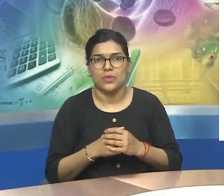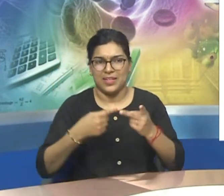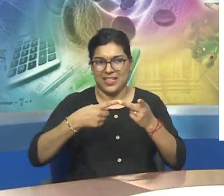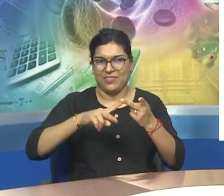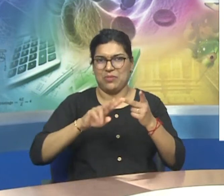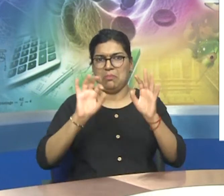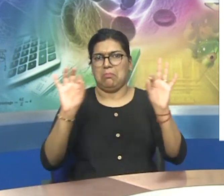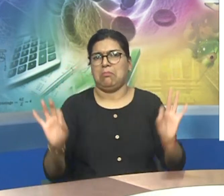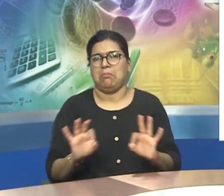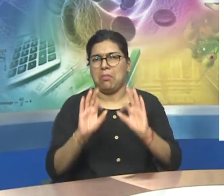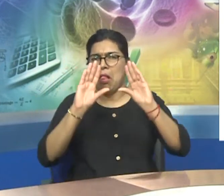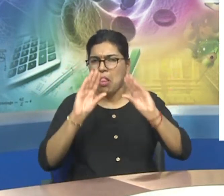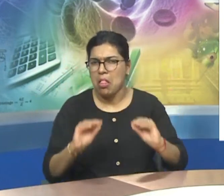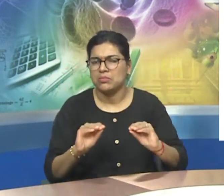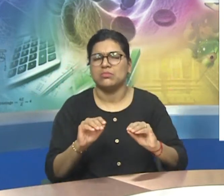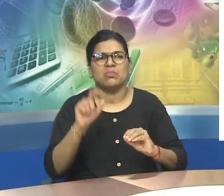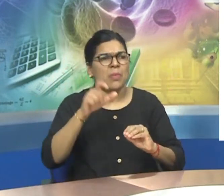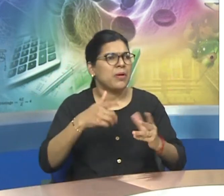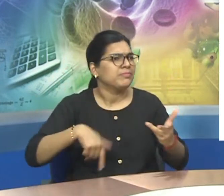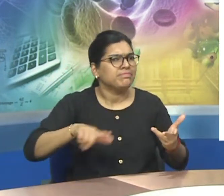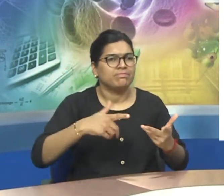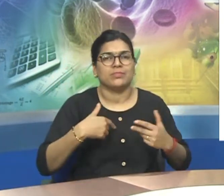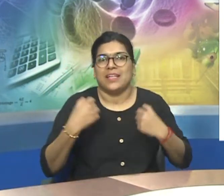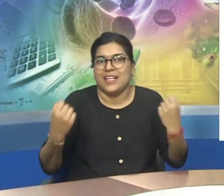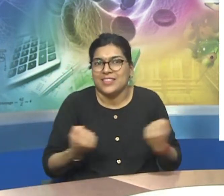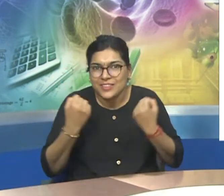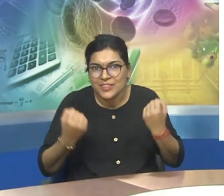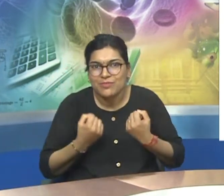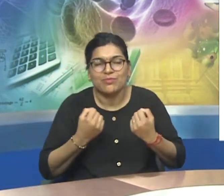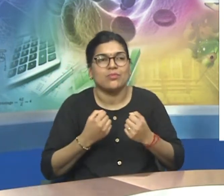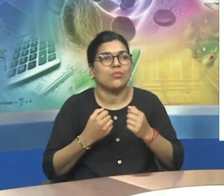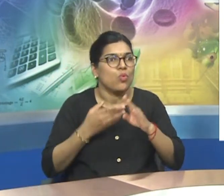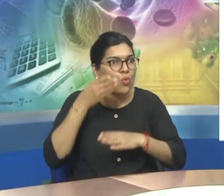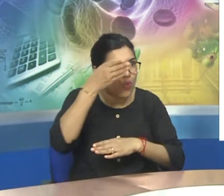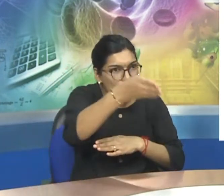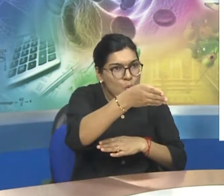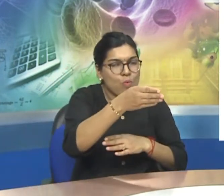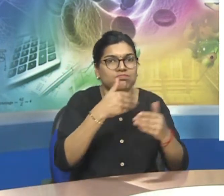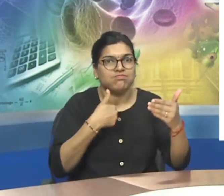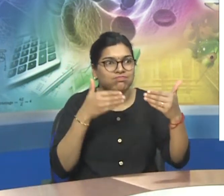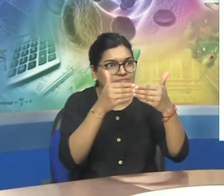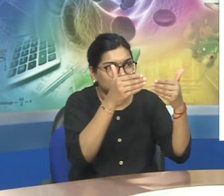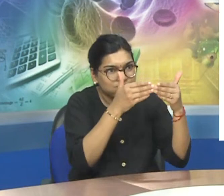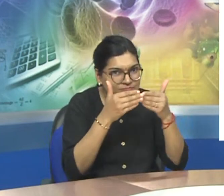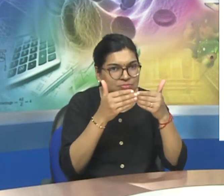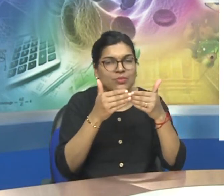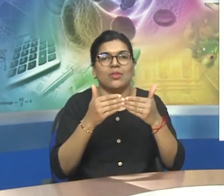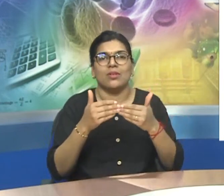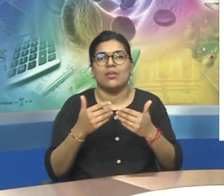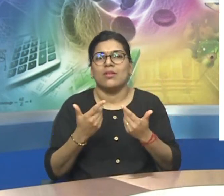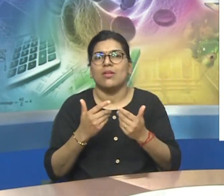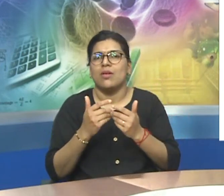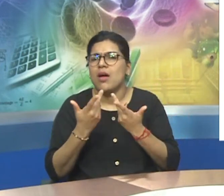No one remembers what life was like before the TV came.